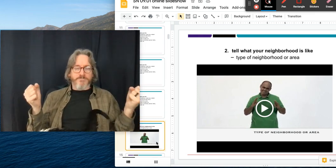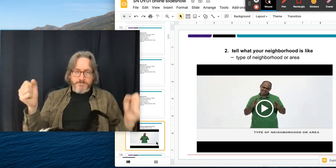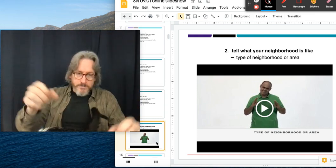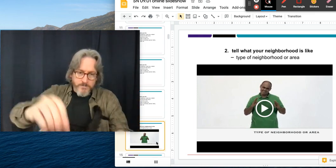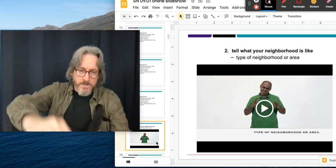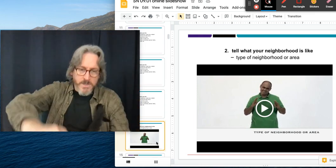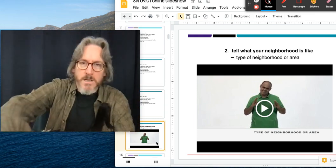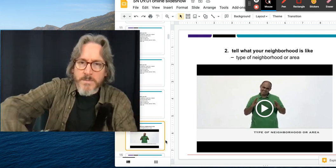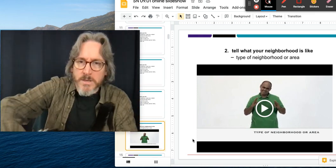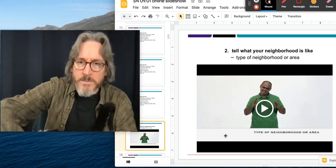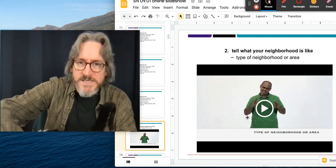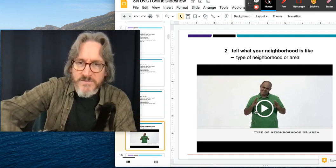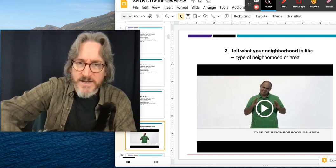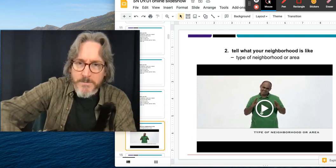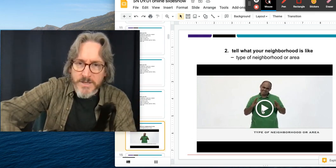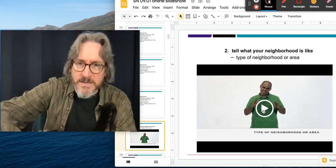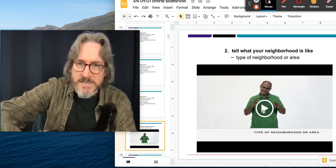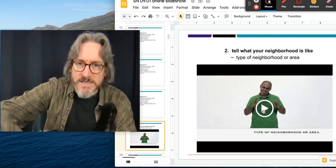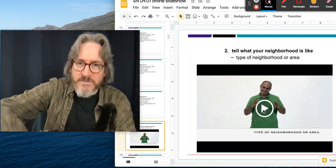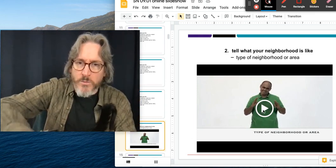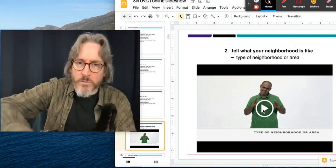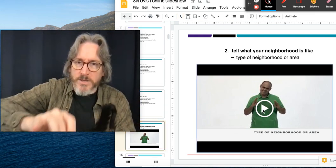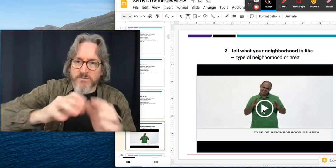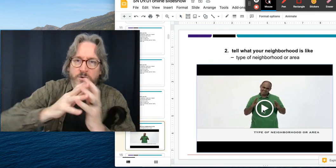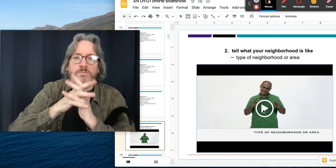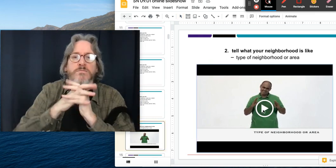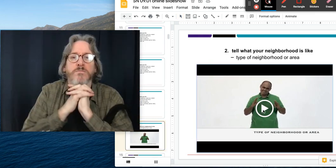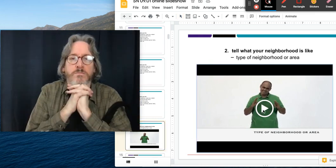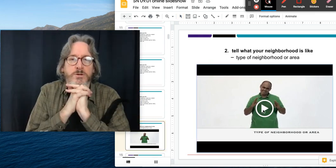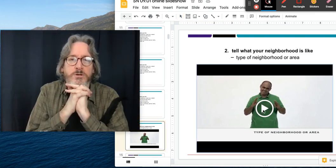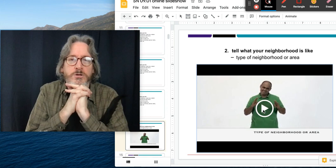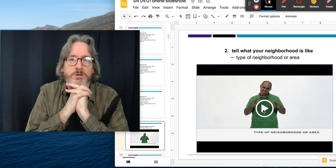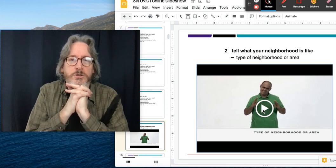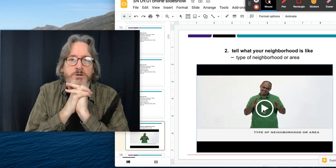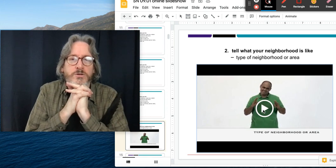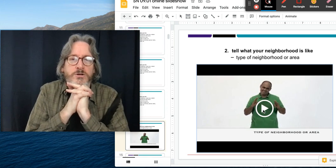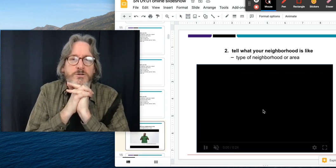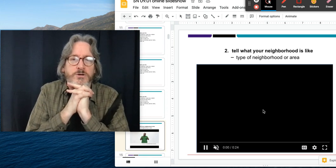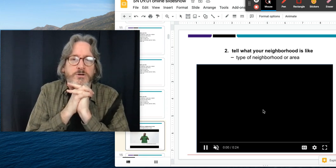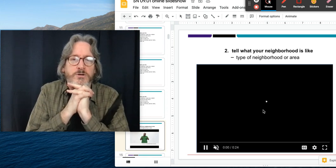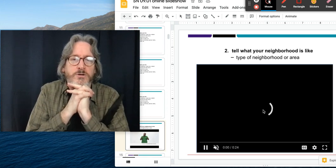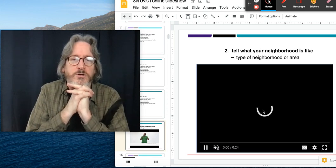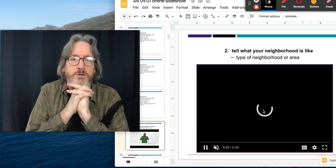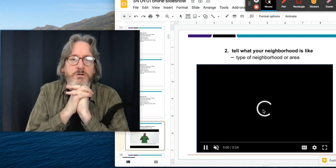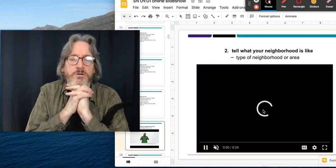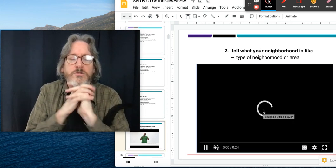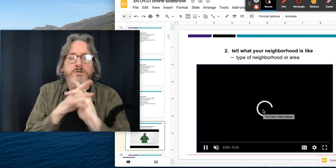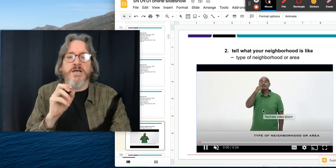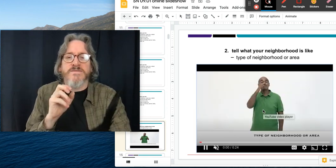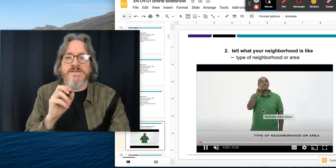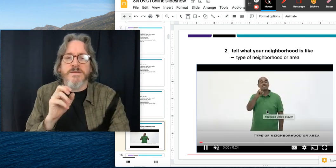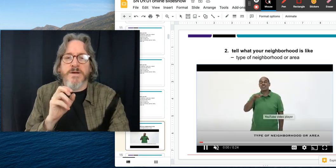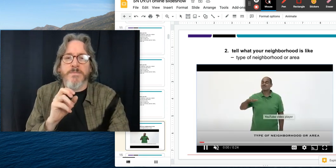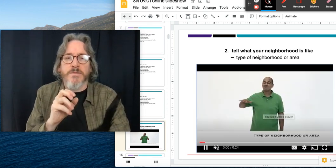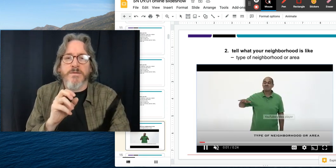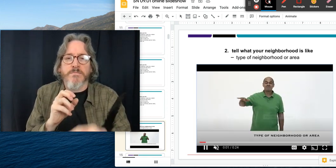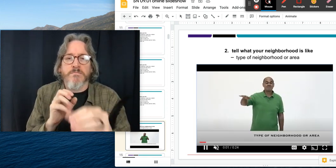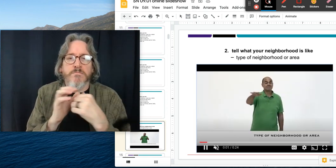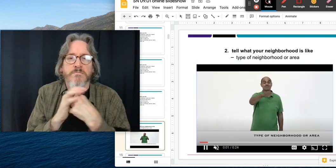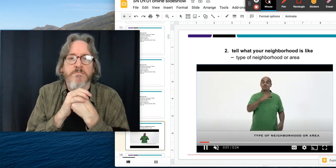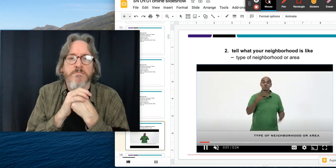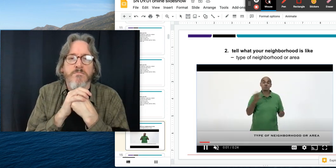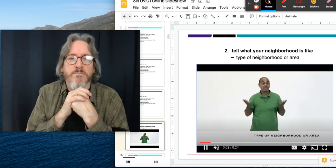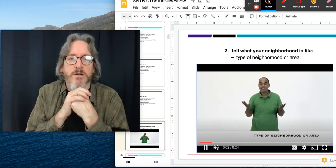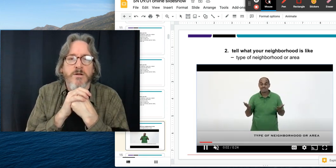sign. Let me see if I can play this and if it will play for you with all the gifts it might be.